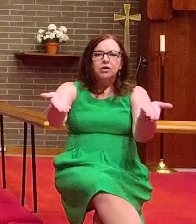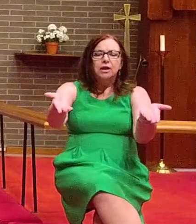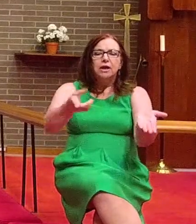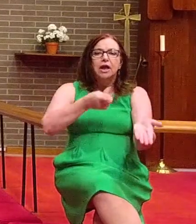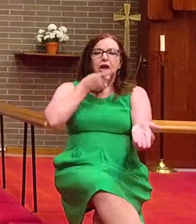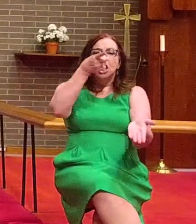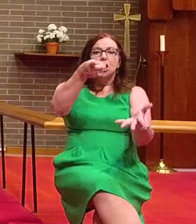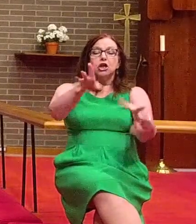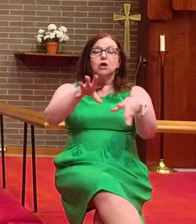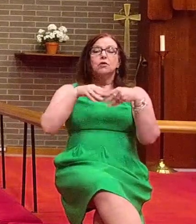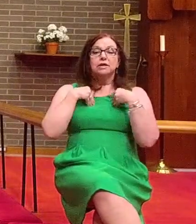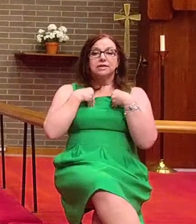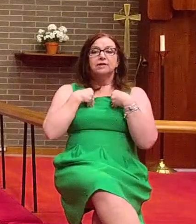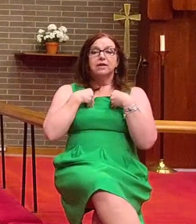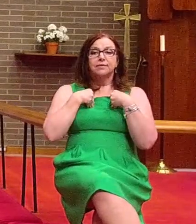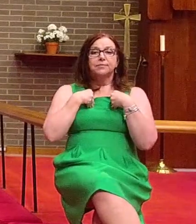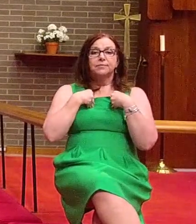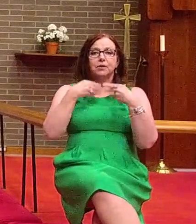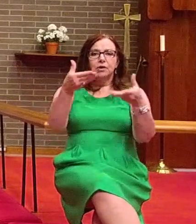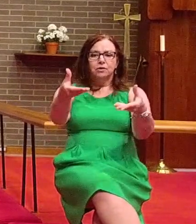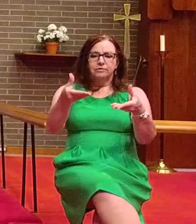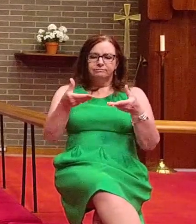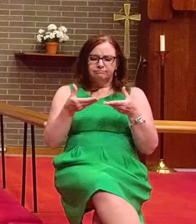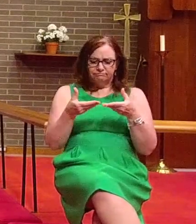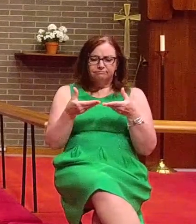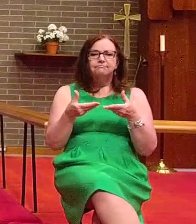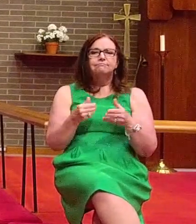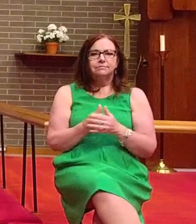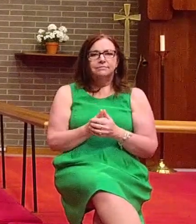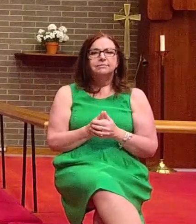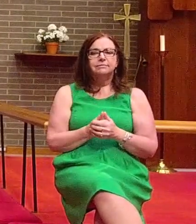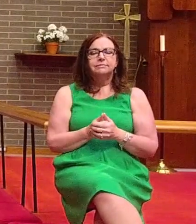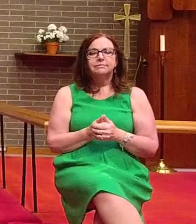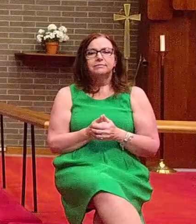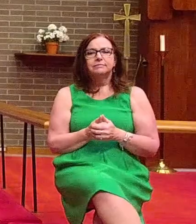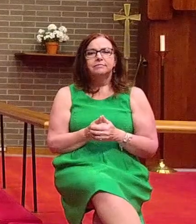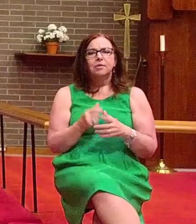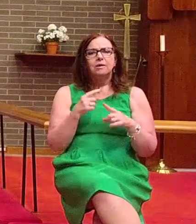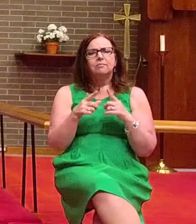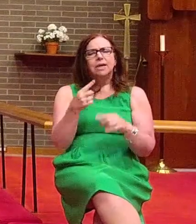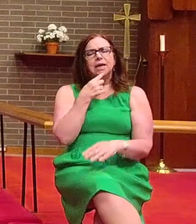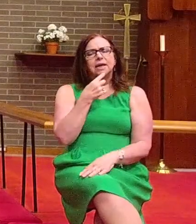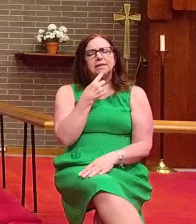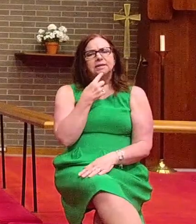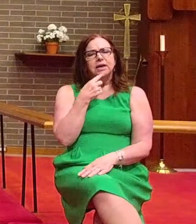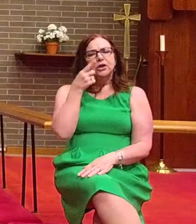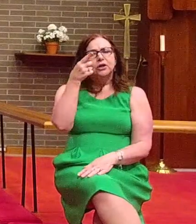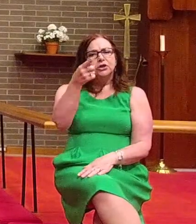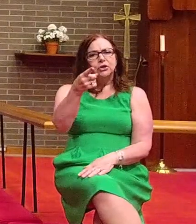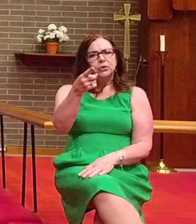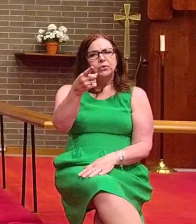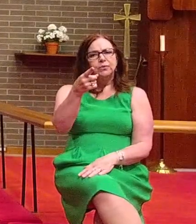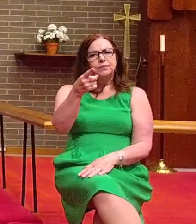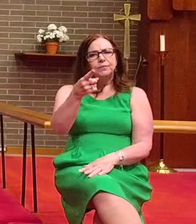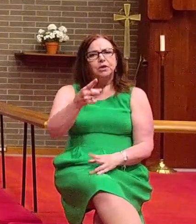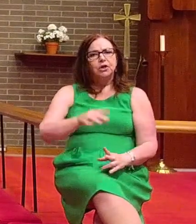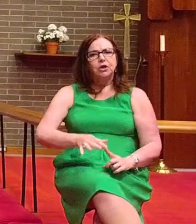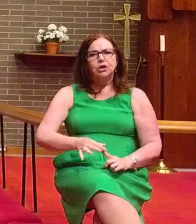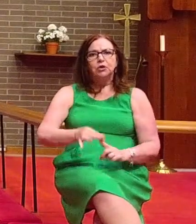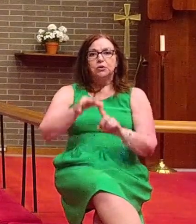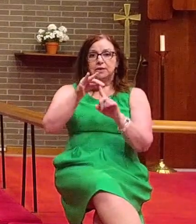the recipients of that delivery. But I said that you were in a very